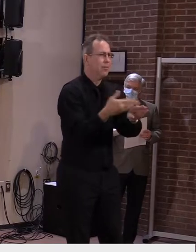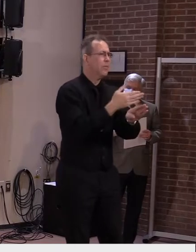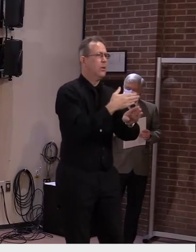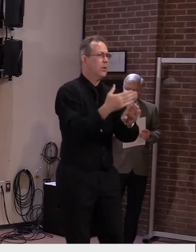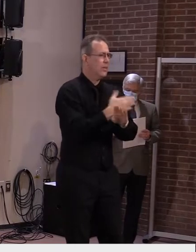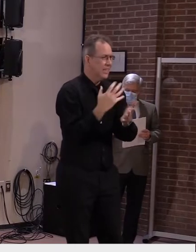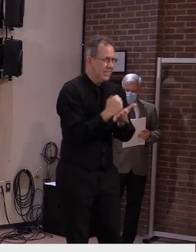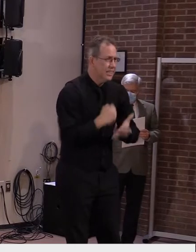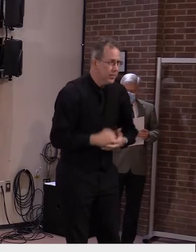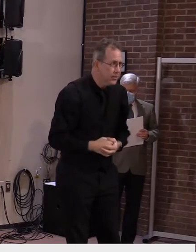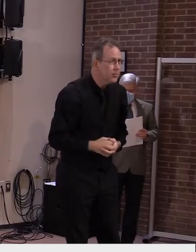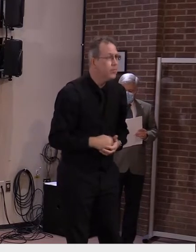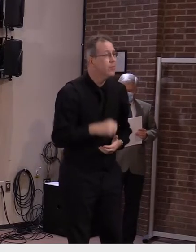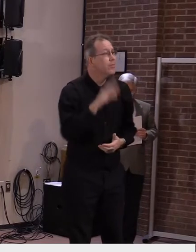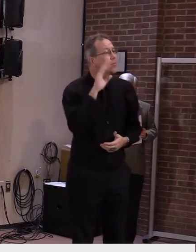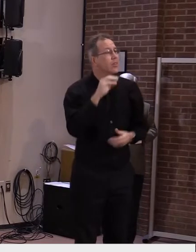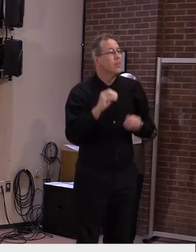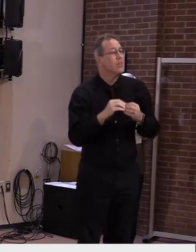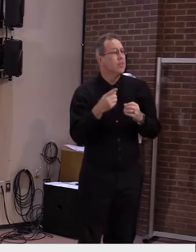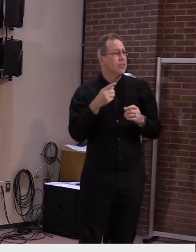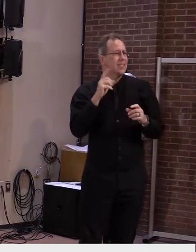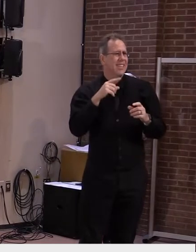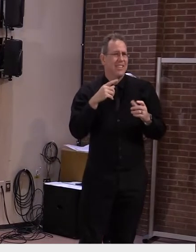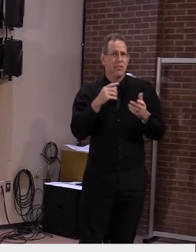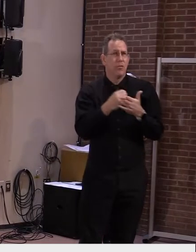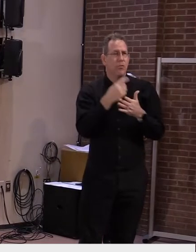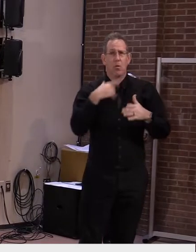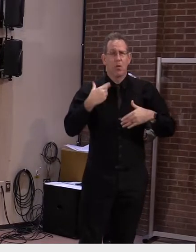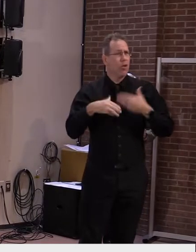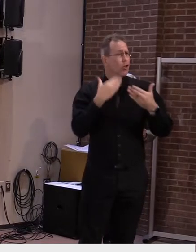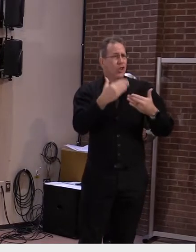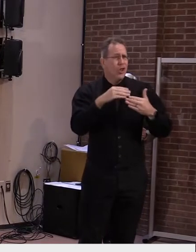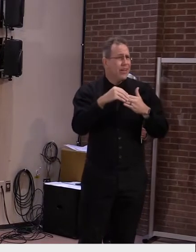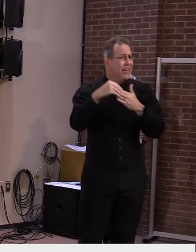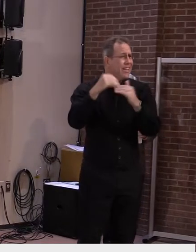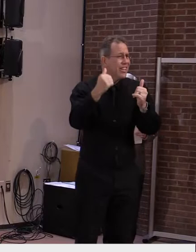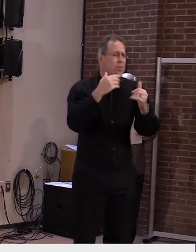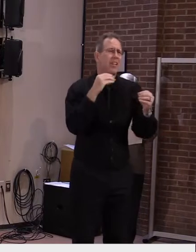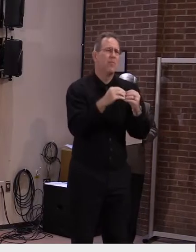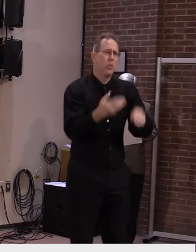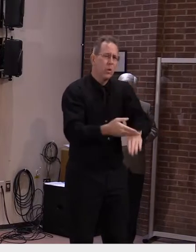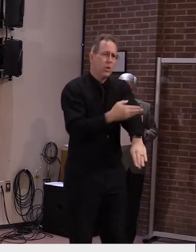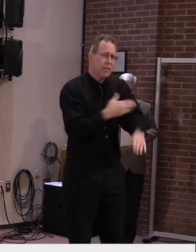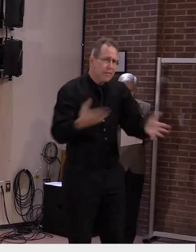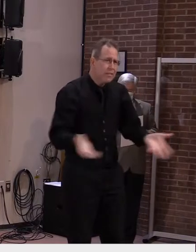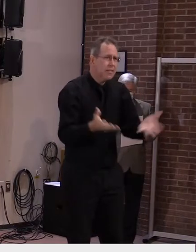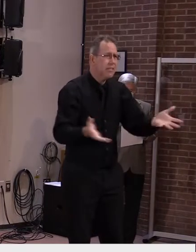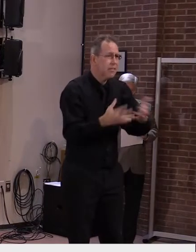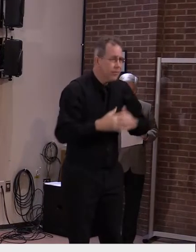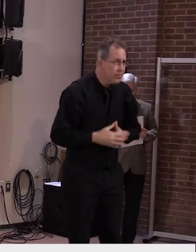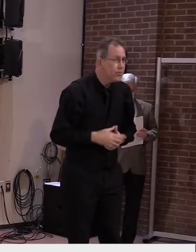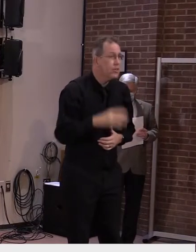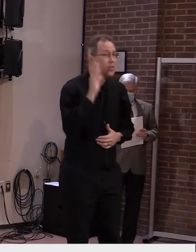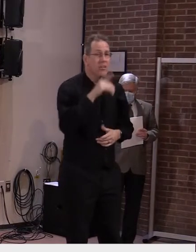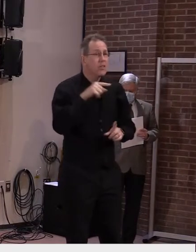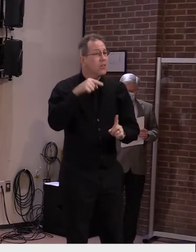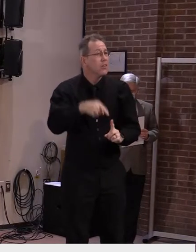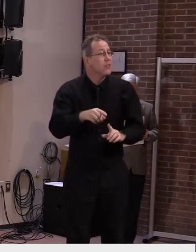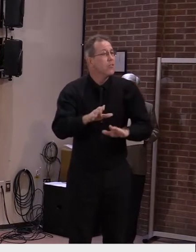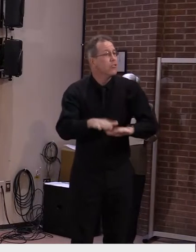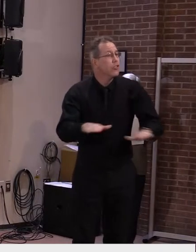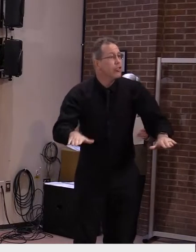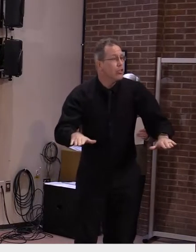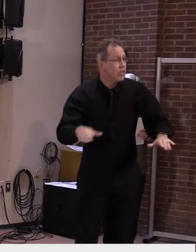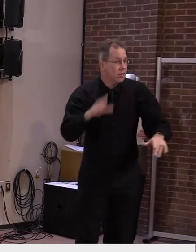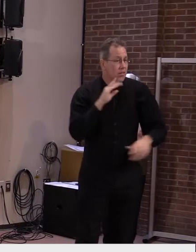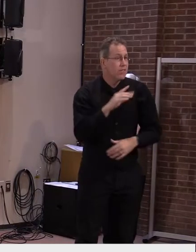national leader, but we have more work to do. If you get your child vaccinated this week, they'll be able to have their